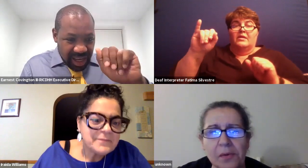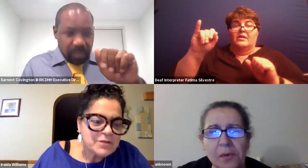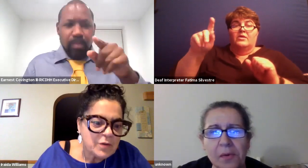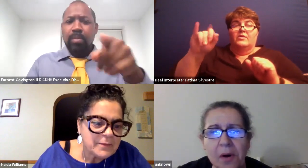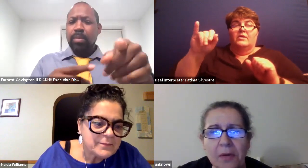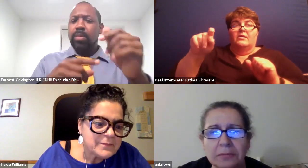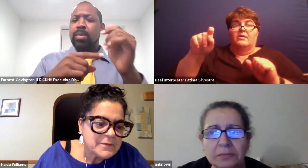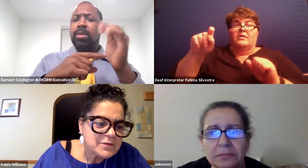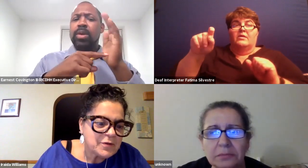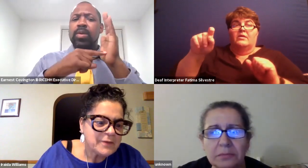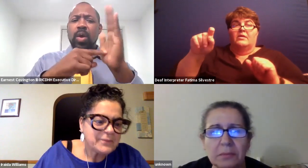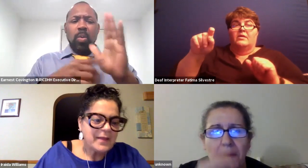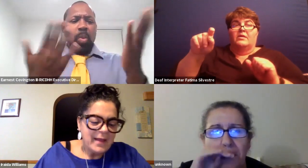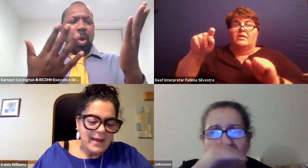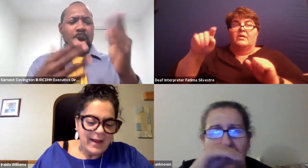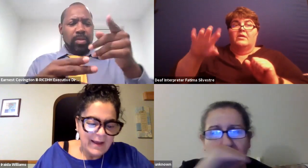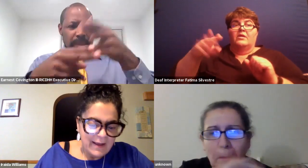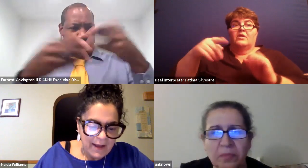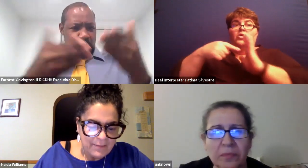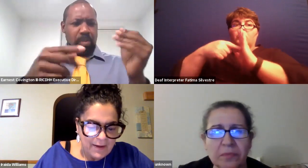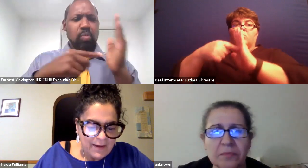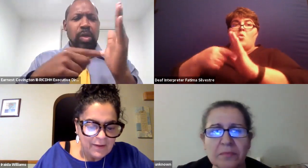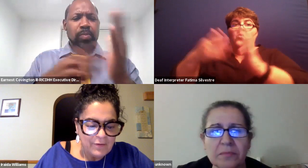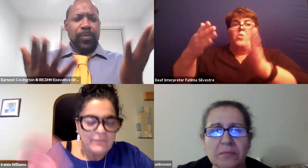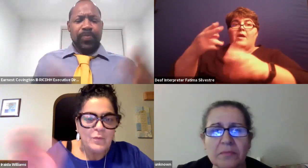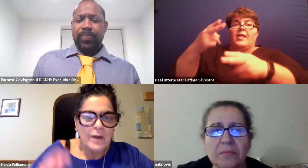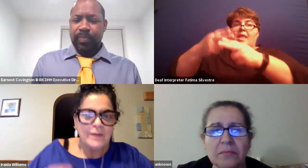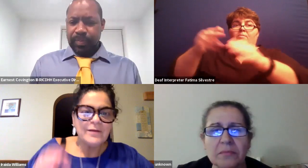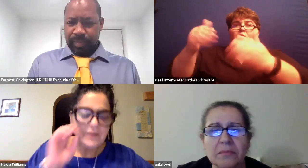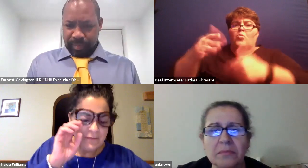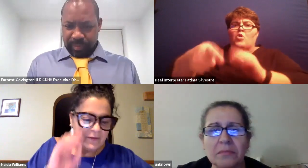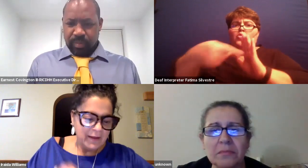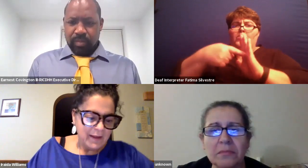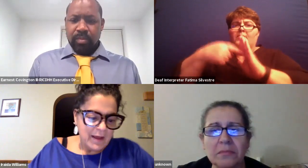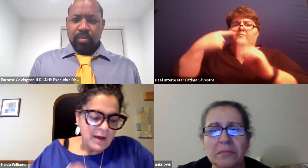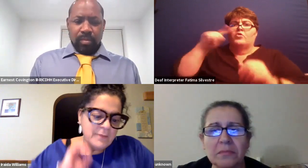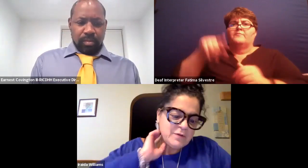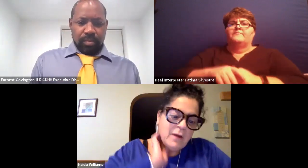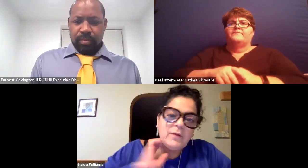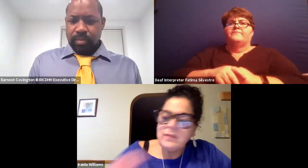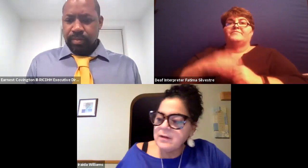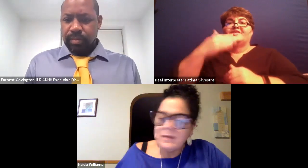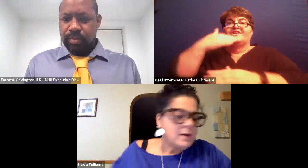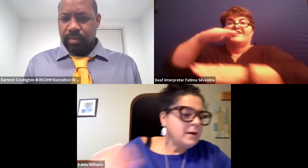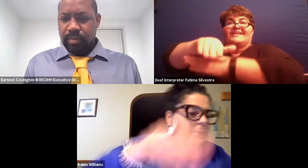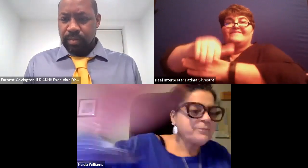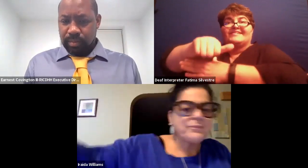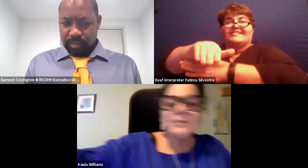to go ahead? Hi, I'm hello everyone. Good evening. So I'm with